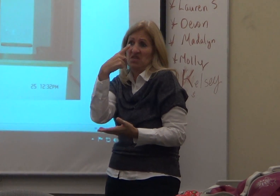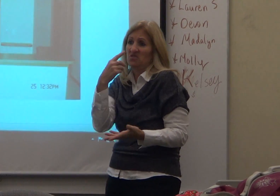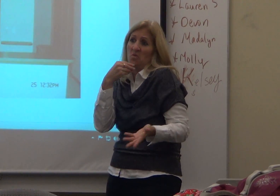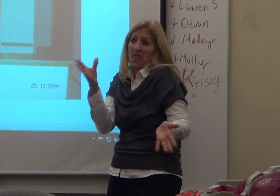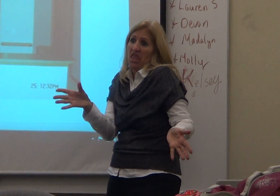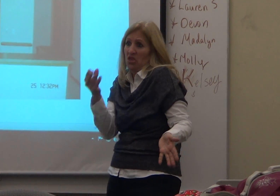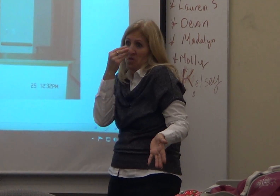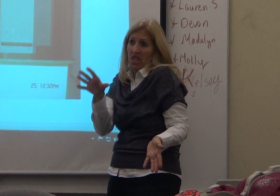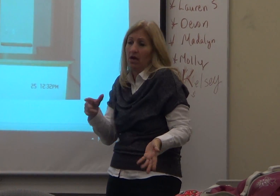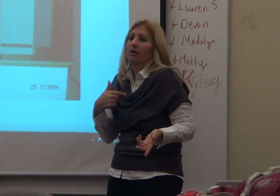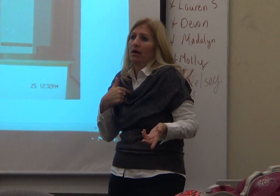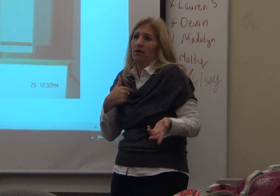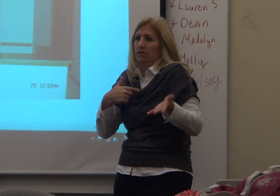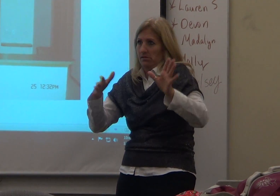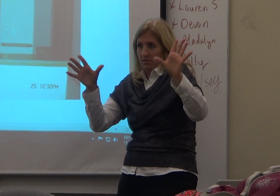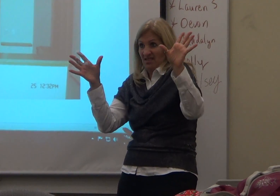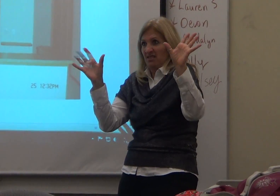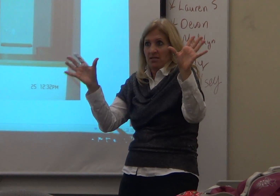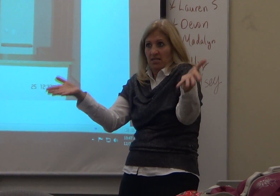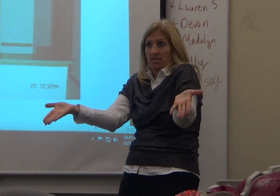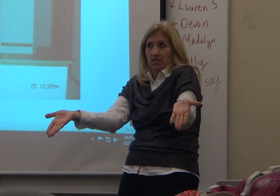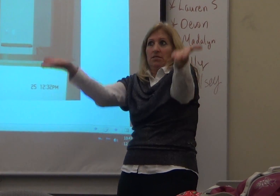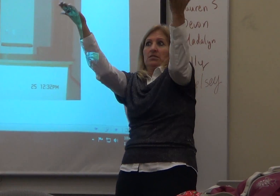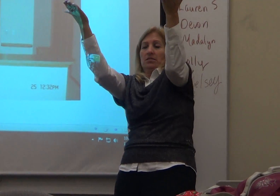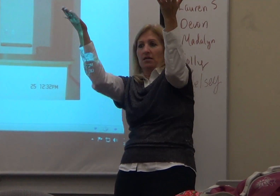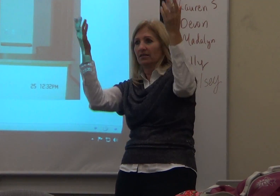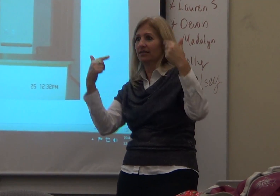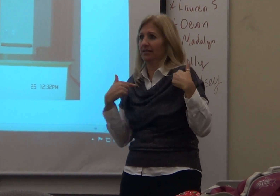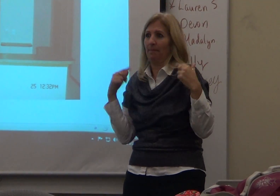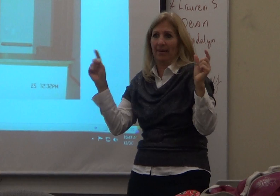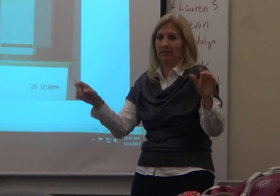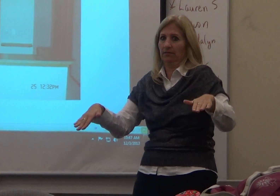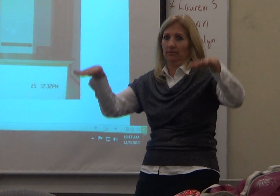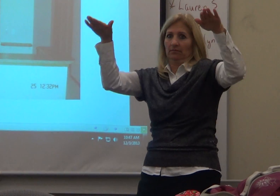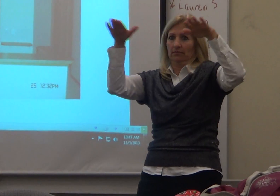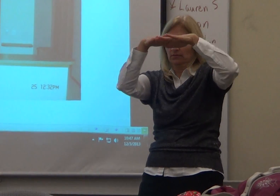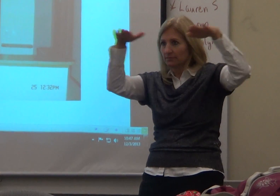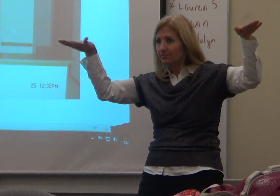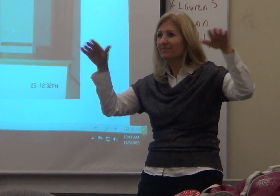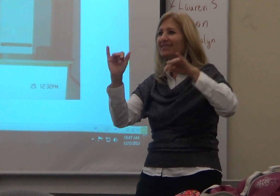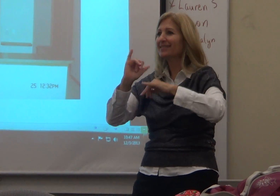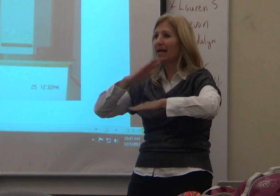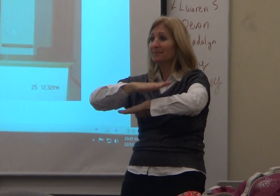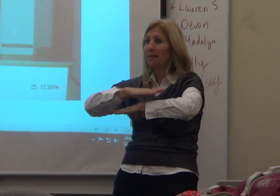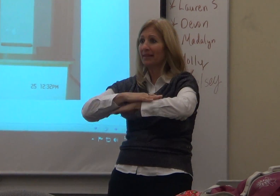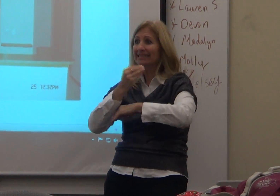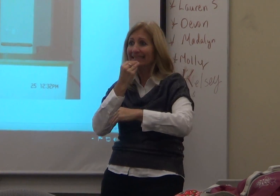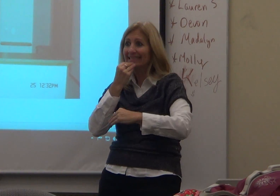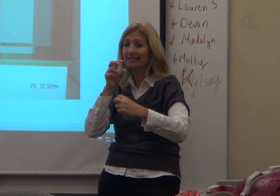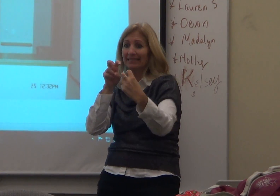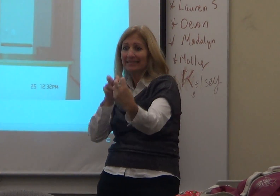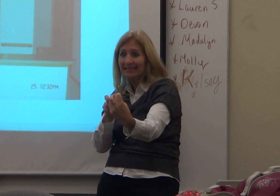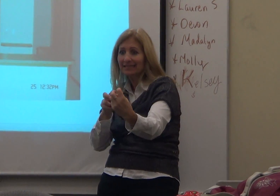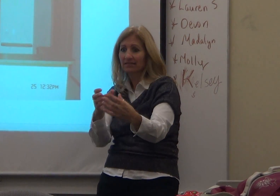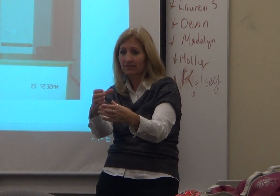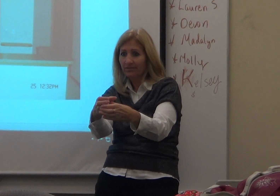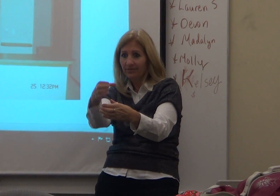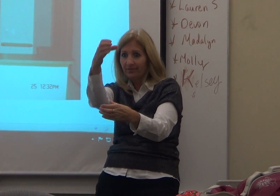and not have to have that blocking your vision. Hearing people enjoy this too. It's not only for deaf. Maybe if you're